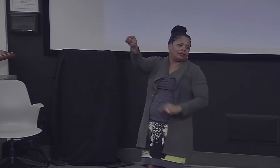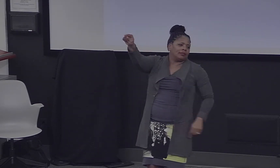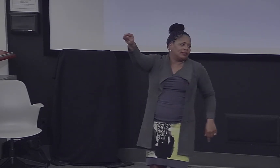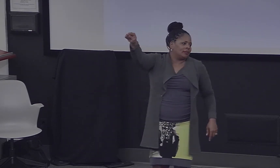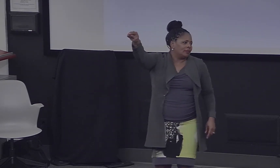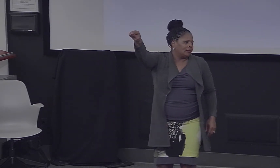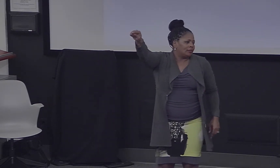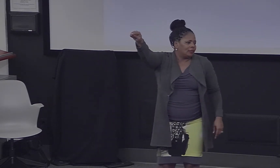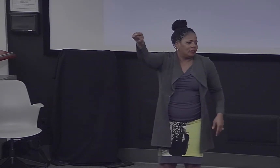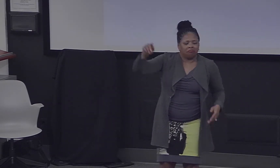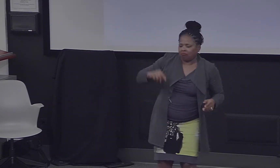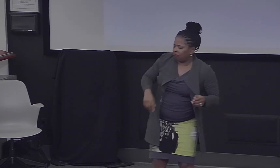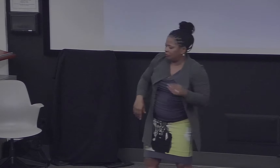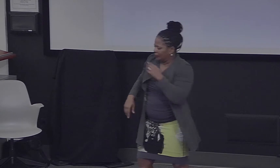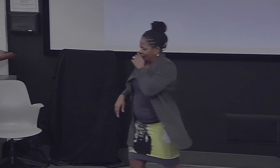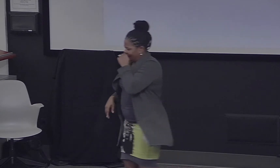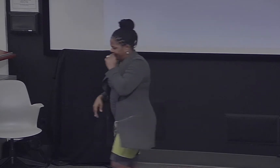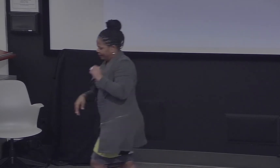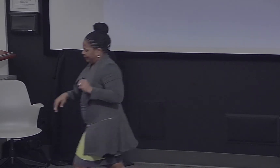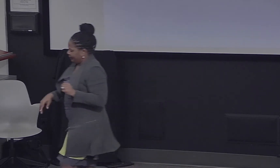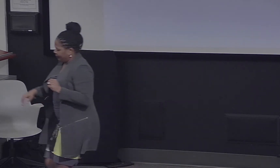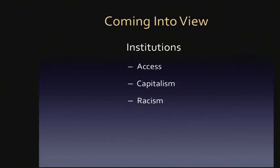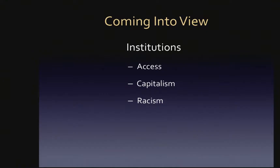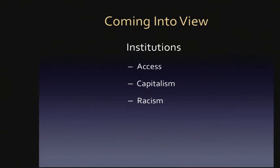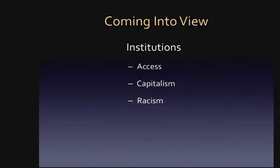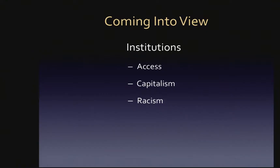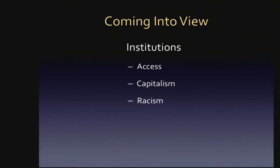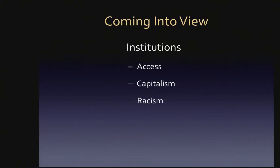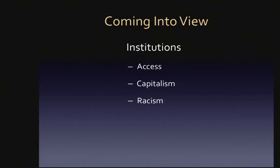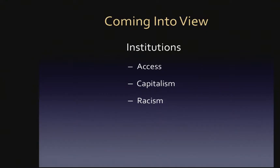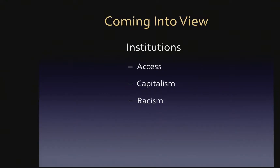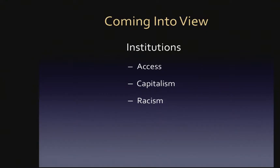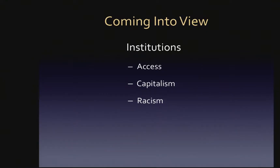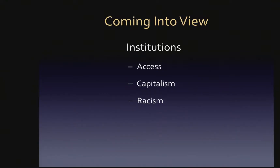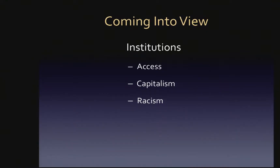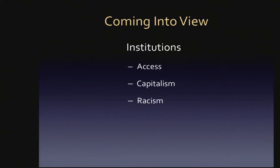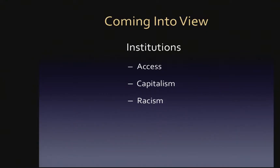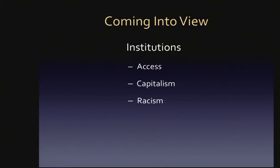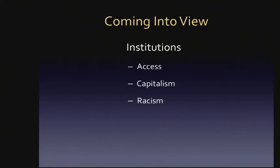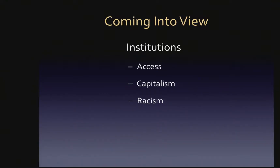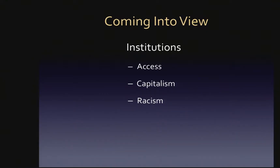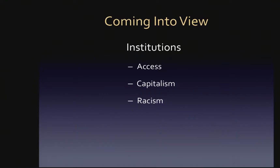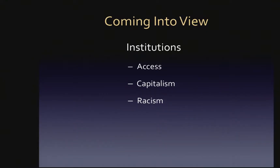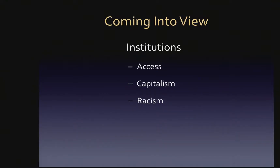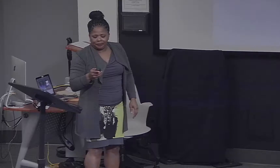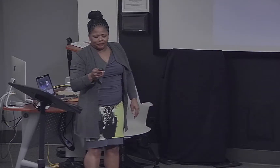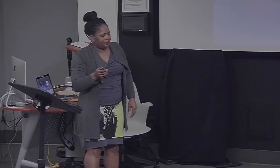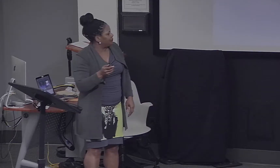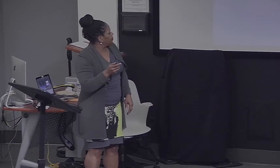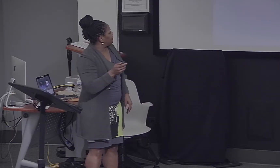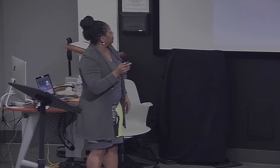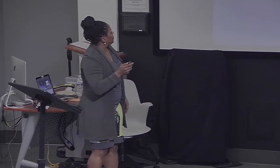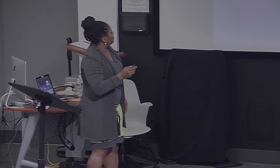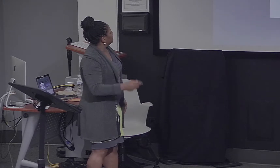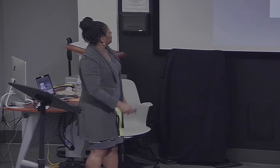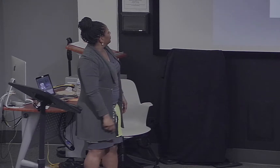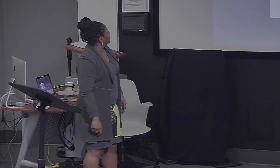But we have not looked at what we are doing to get to the place of providing access.